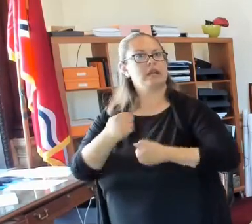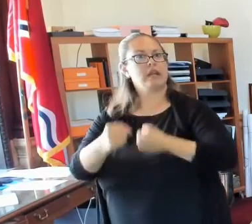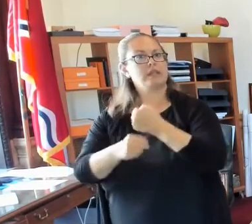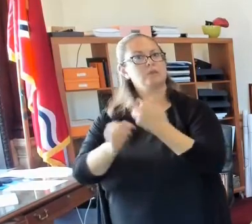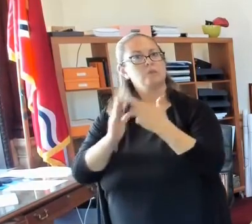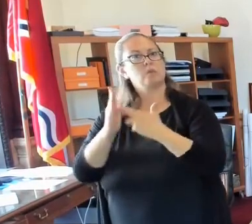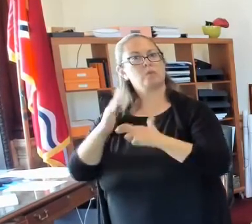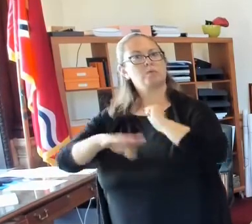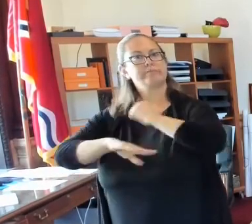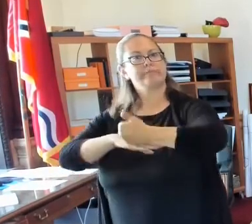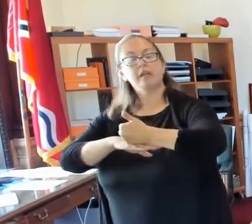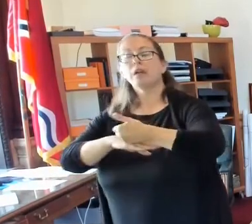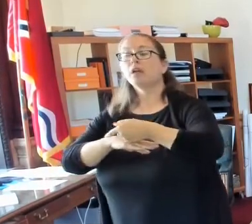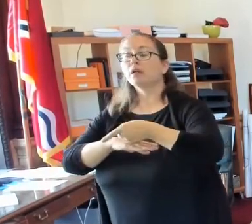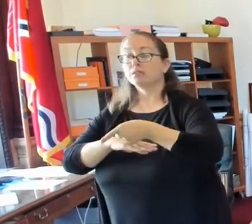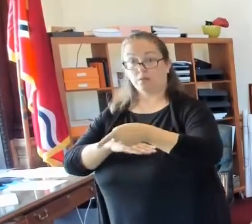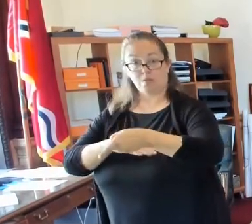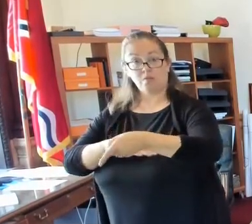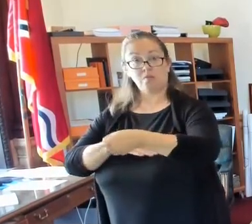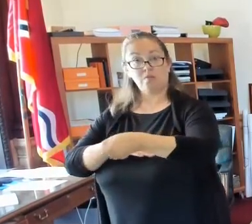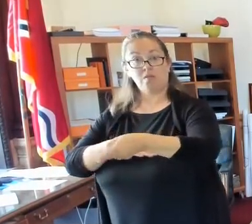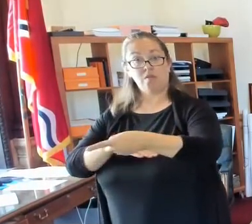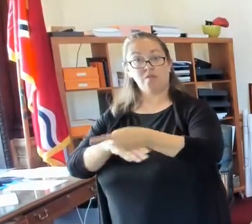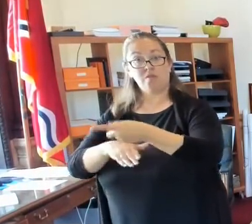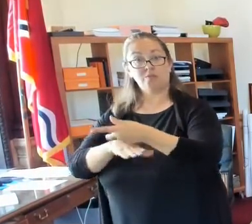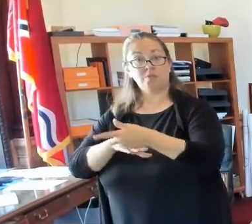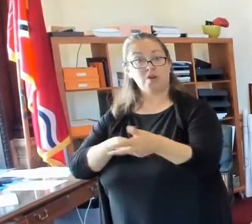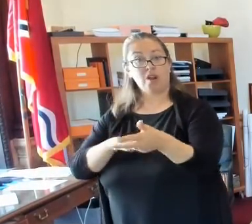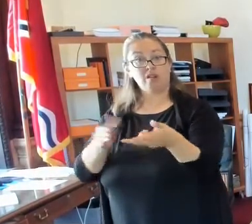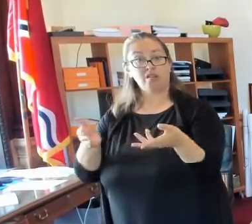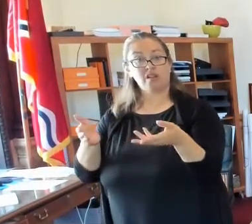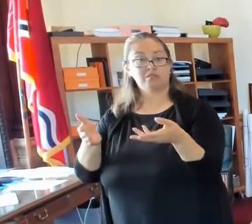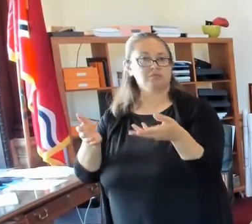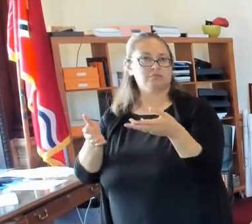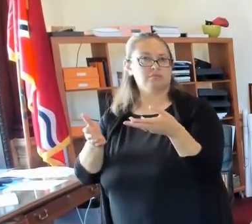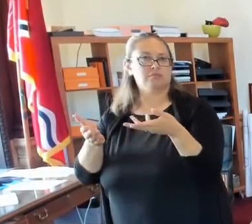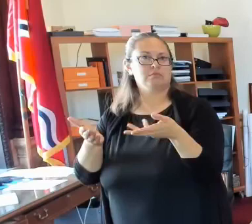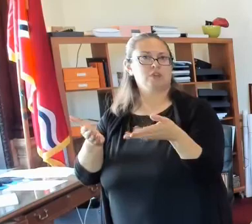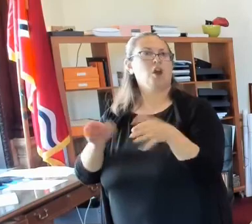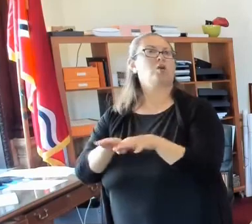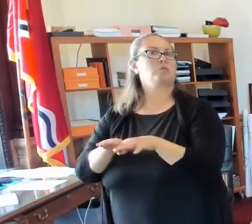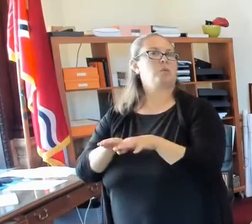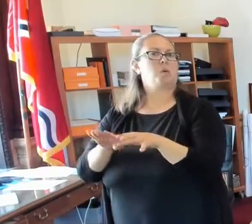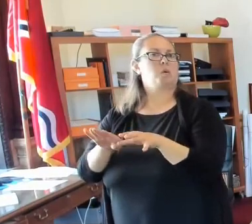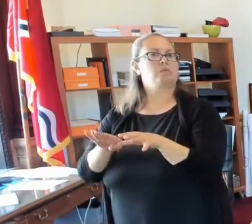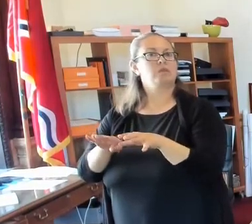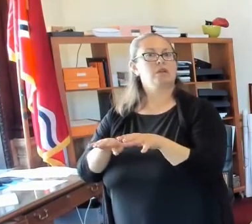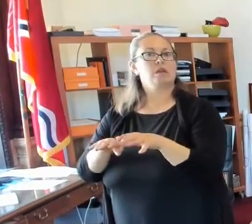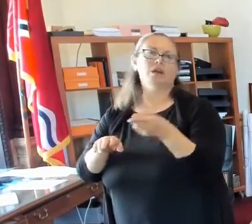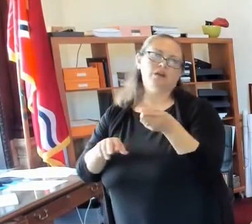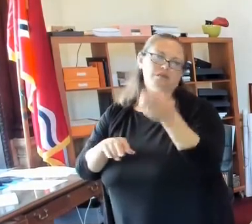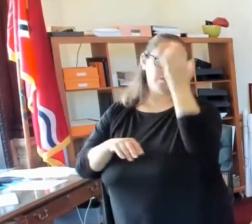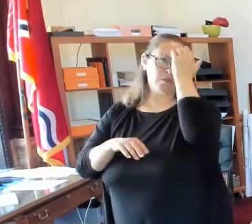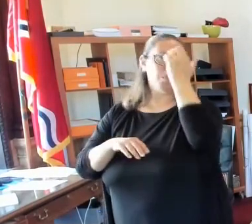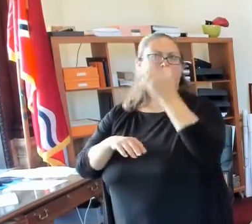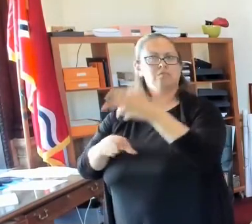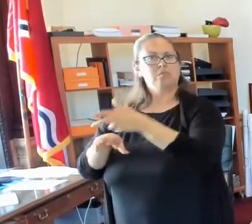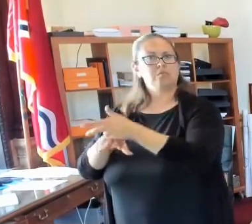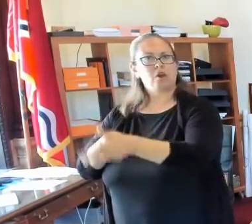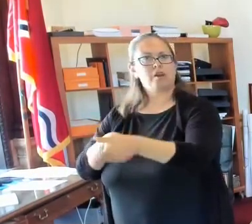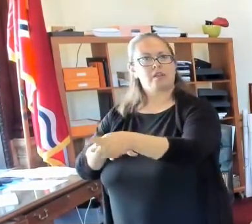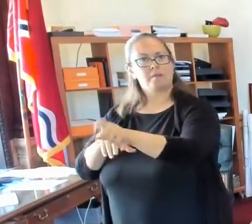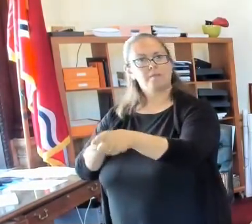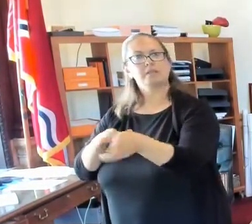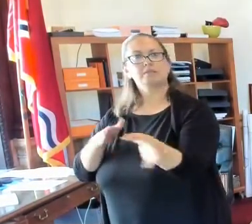that when those lots are not operating, so night after everybody, you know, those lots have to be secured. That